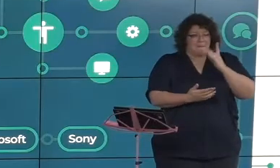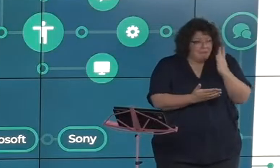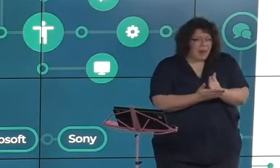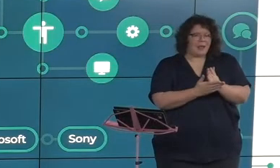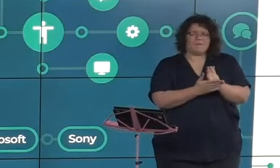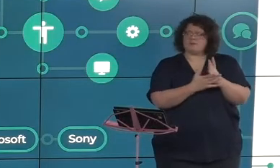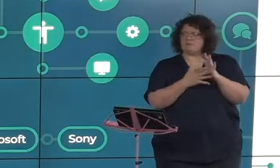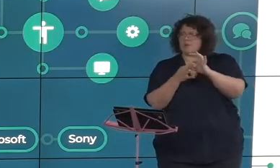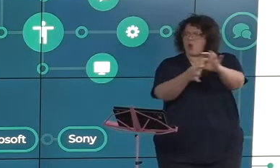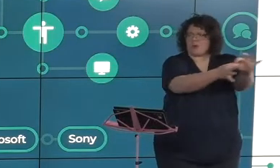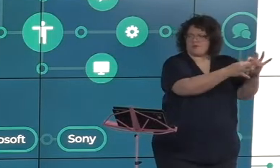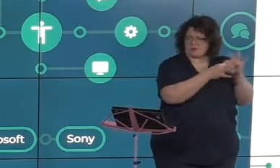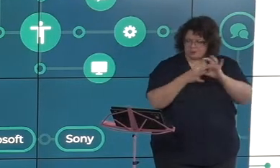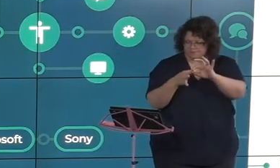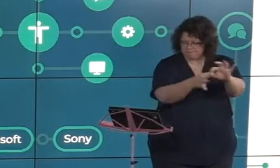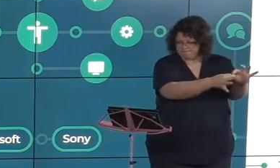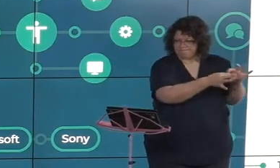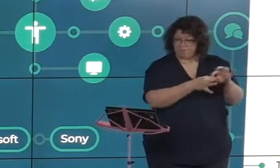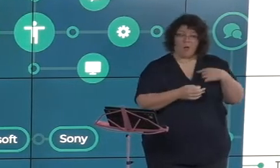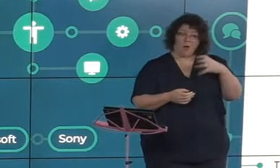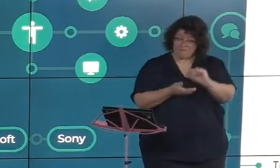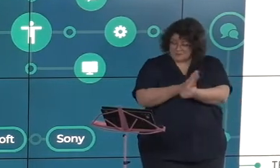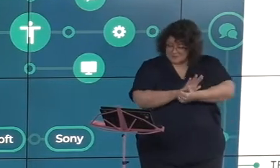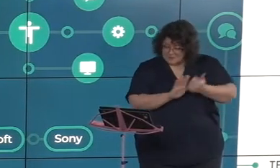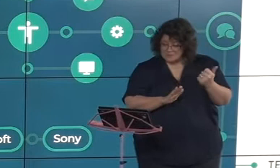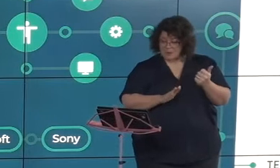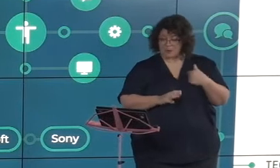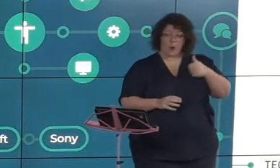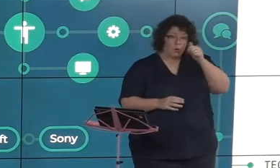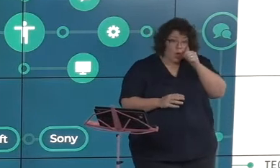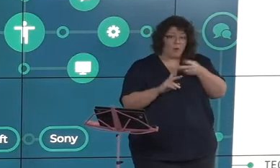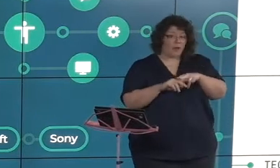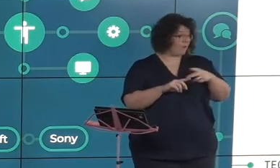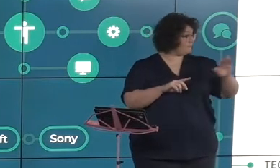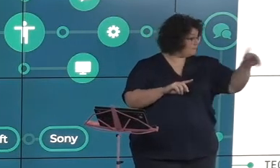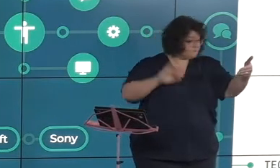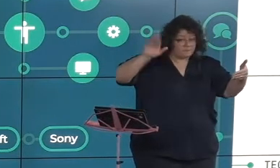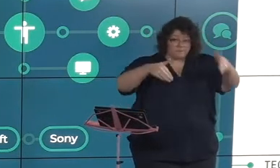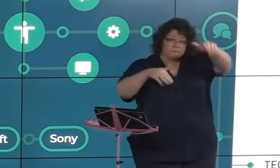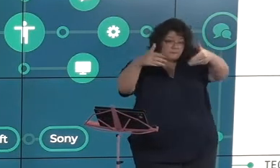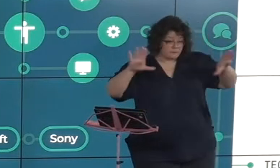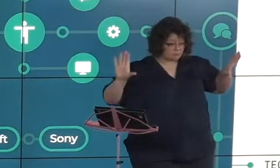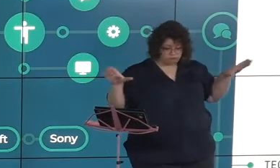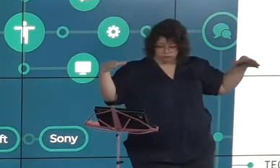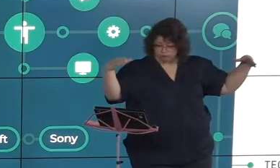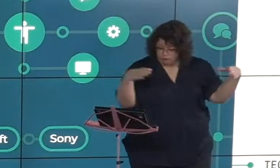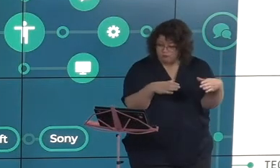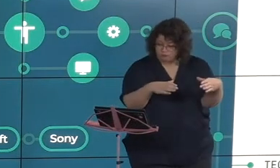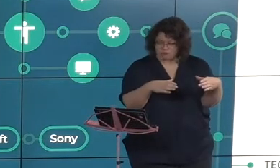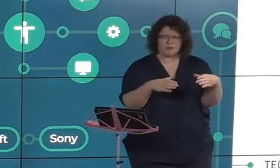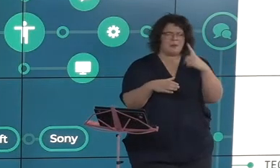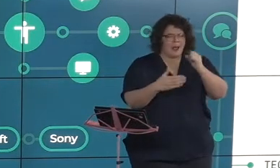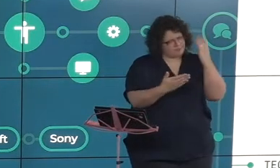we actually genuinely can make a change. But I'm also so excited that something feels like it's